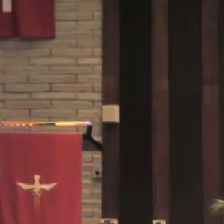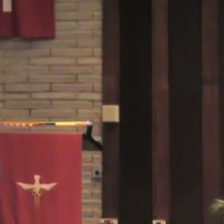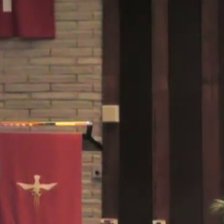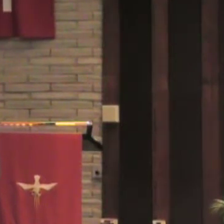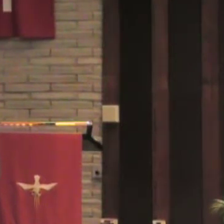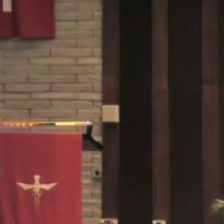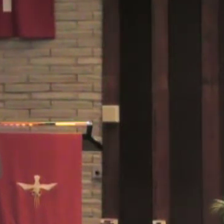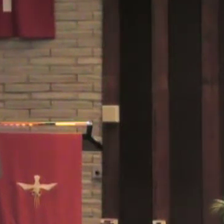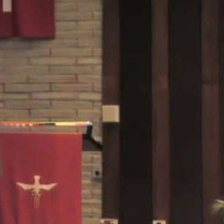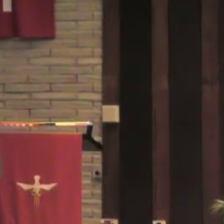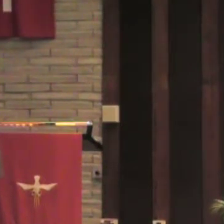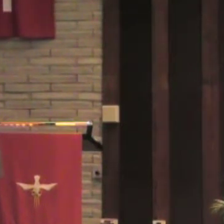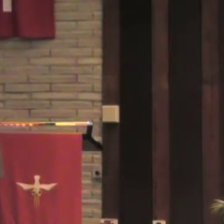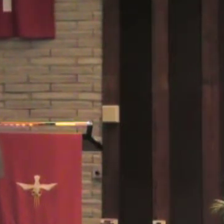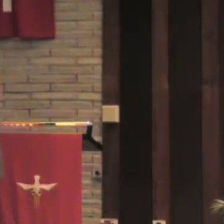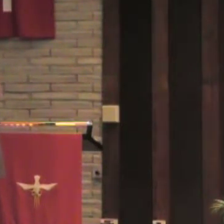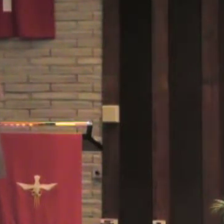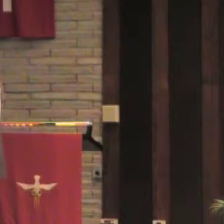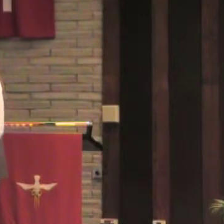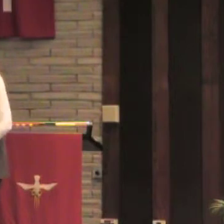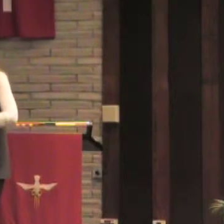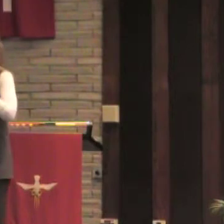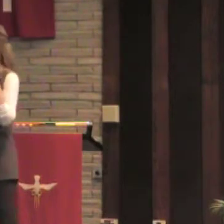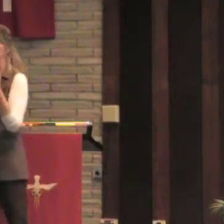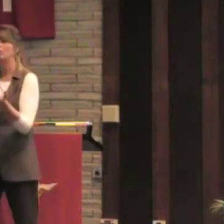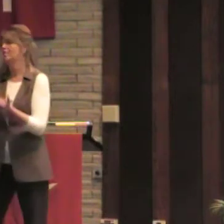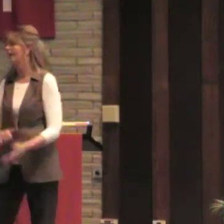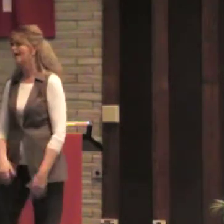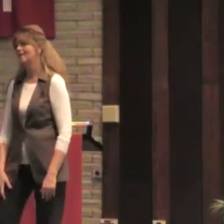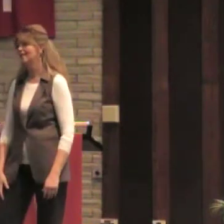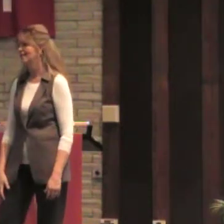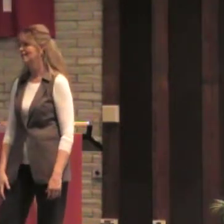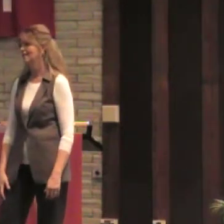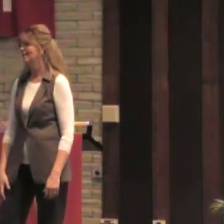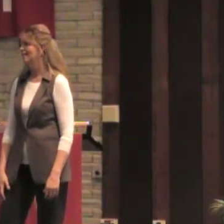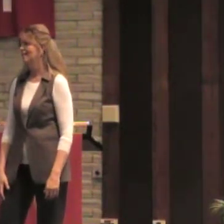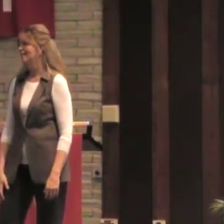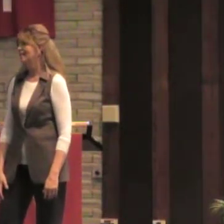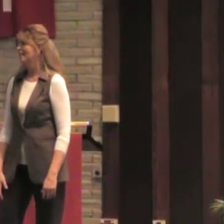say, I'll never forget. You know, I'll never forget what she did to me. You cannot do that.